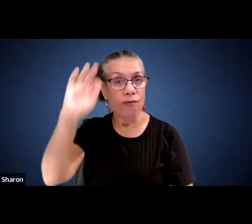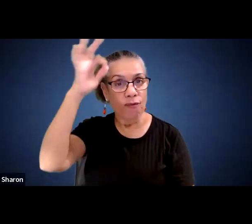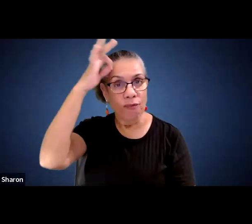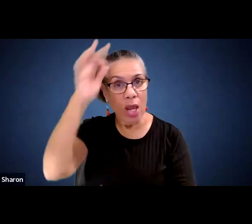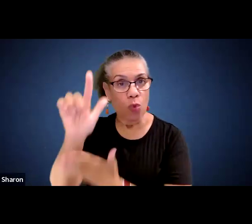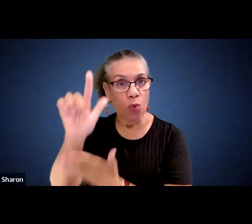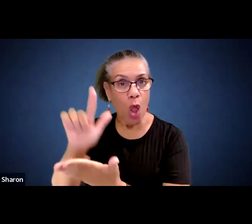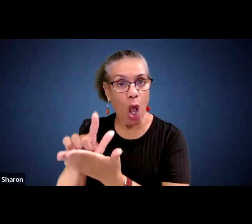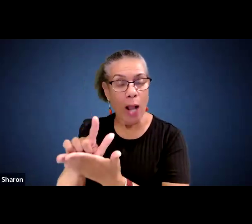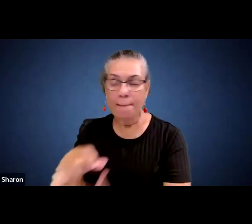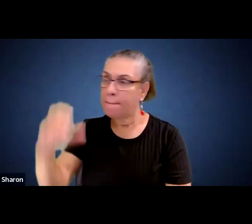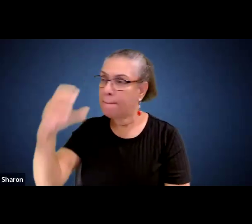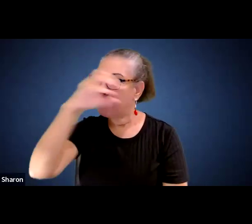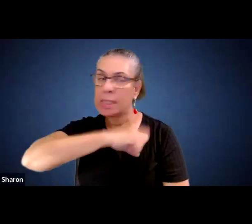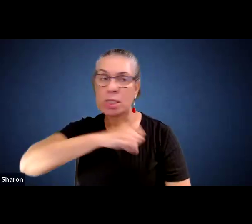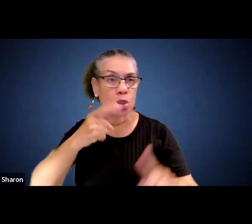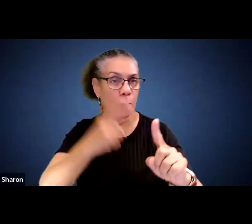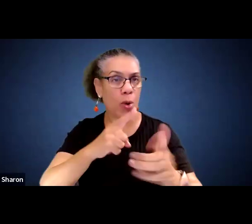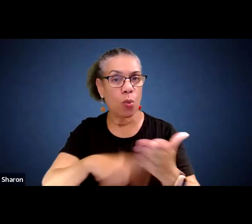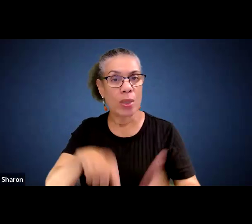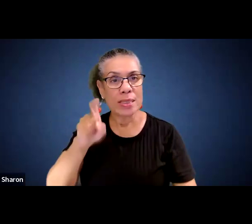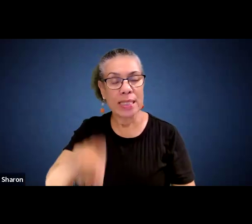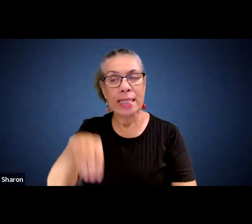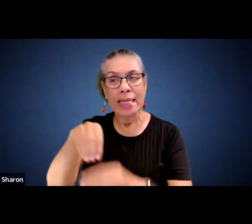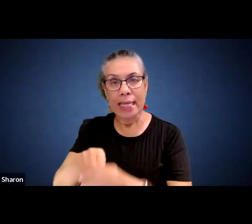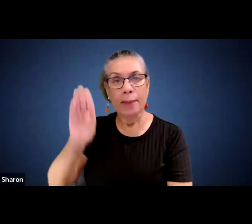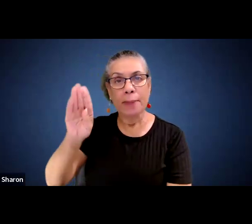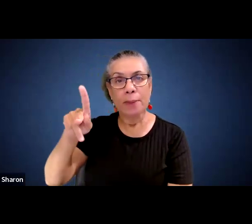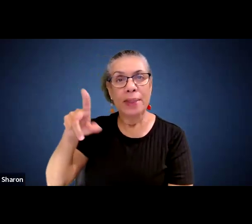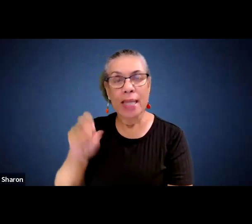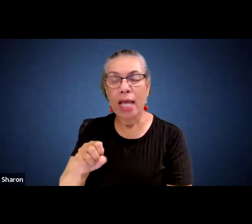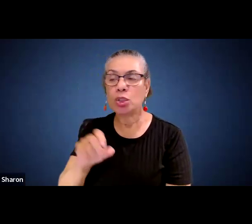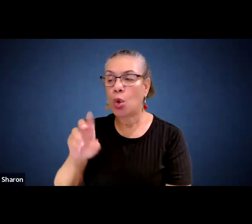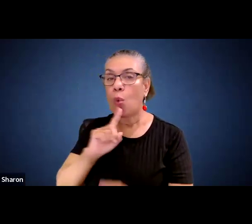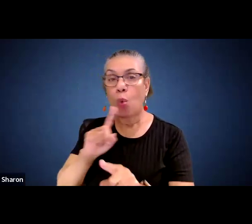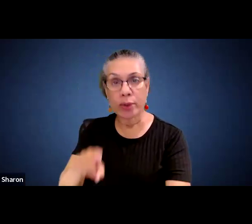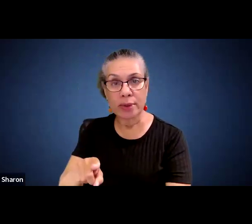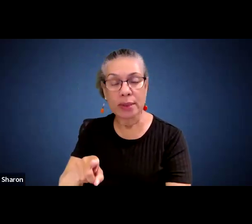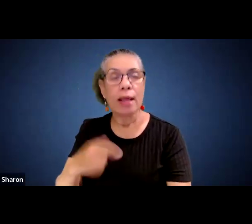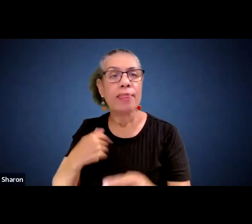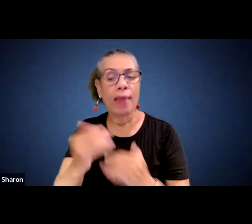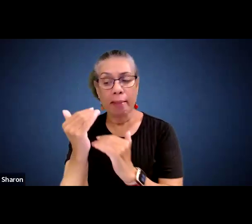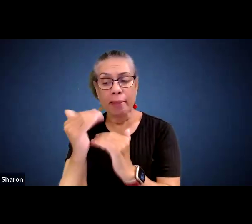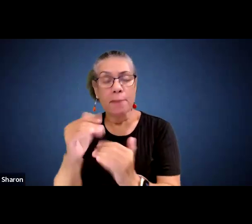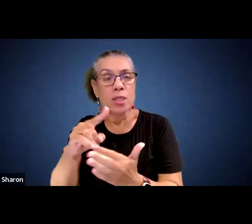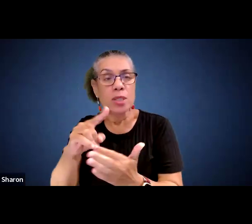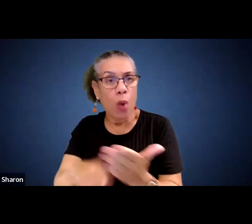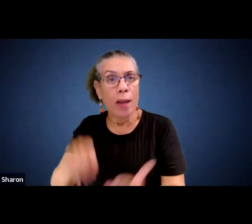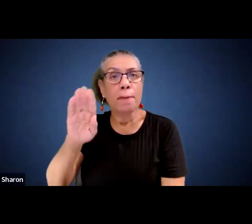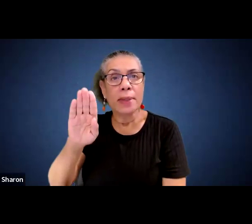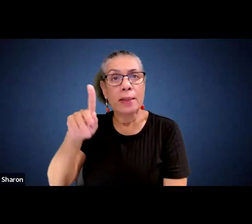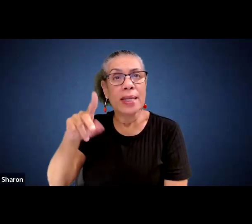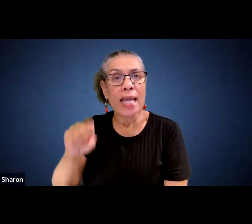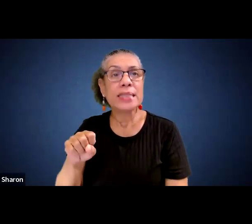missed the requirements that are present in a Boston City ordinance that limits what BPS safety and